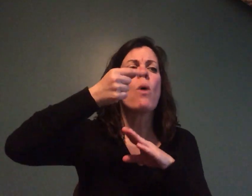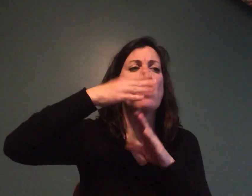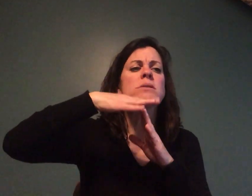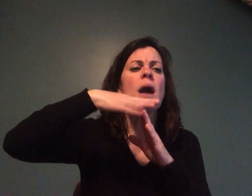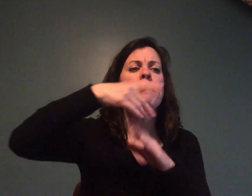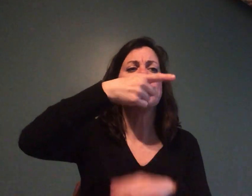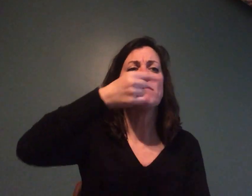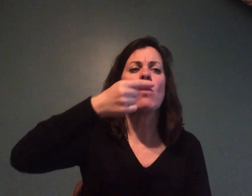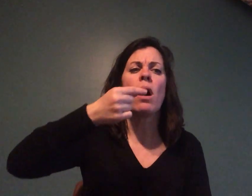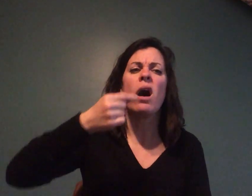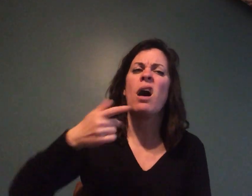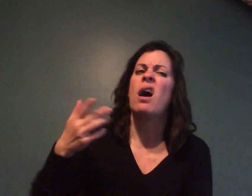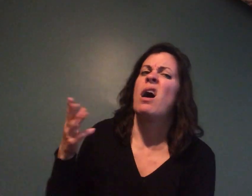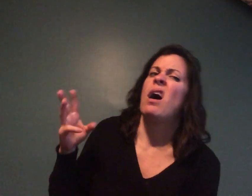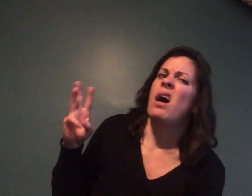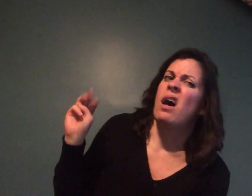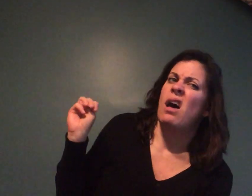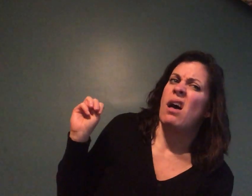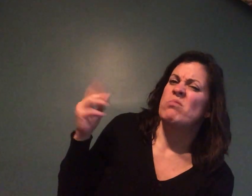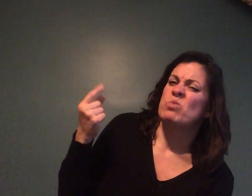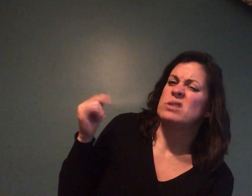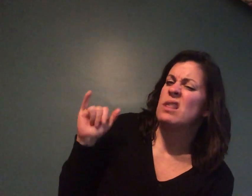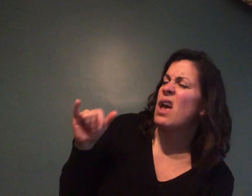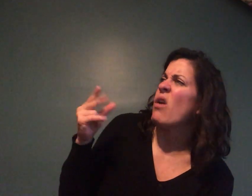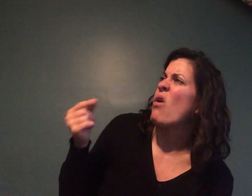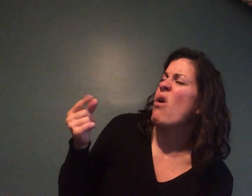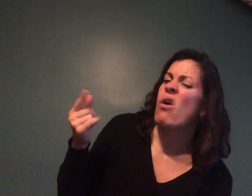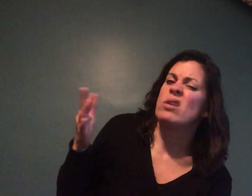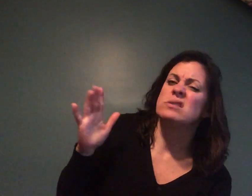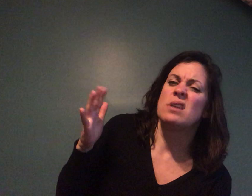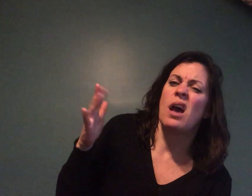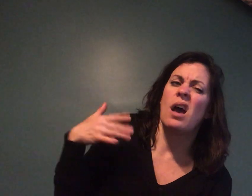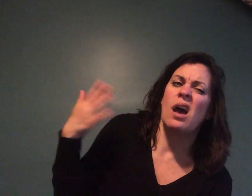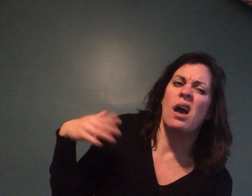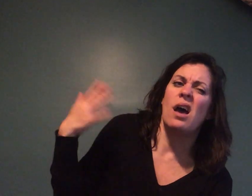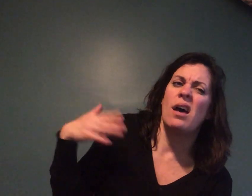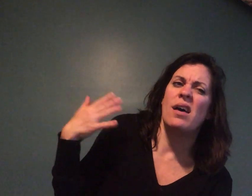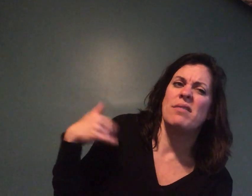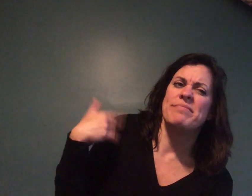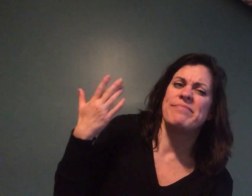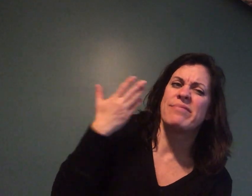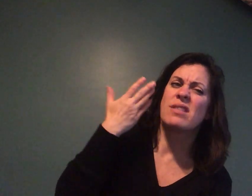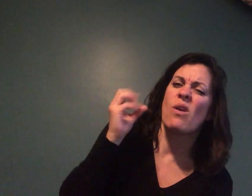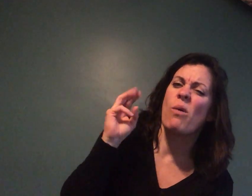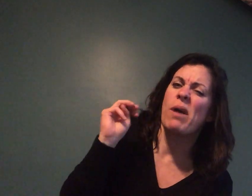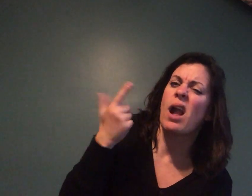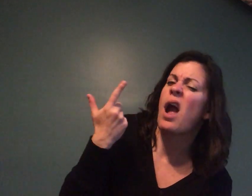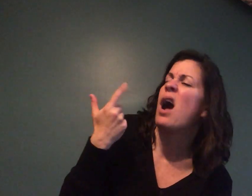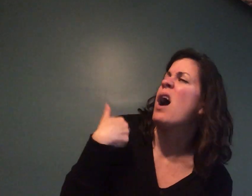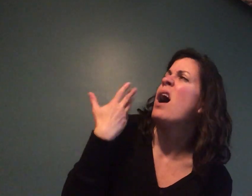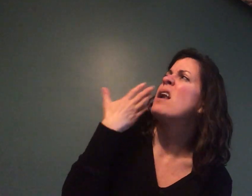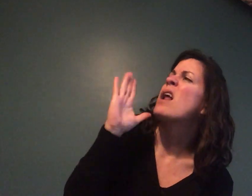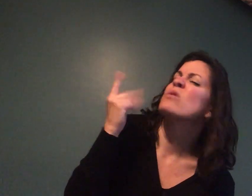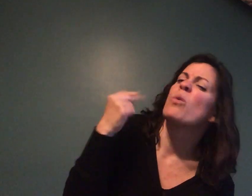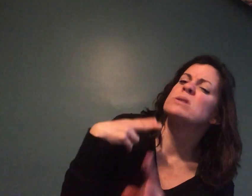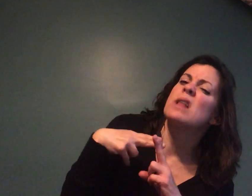What is this called, yo? Oh my God. I know what that is. Isn't that like